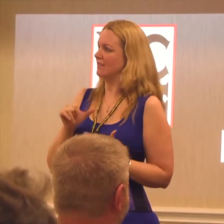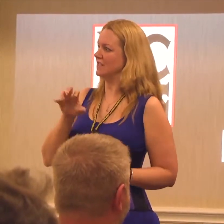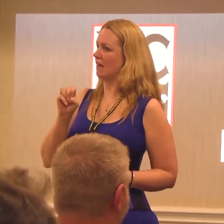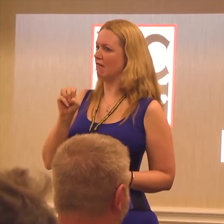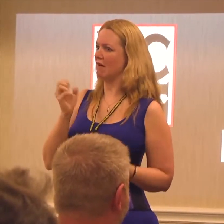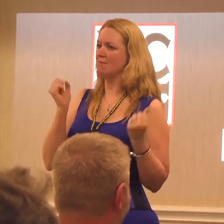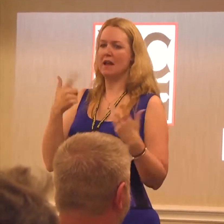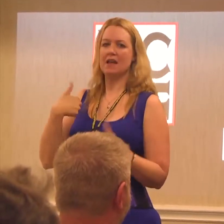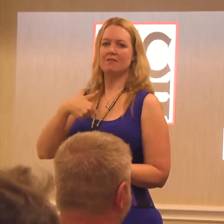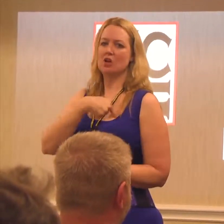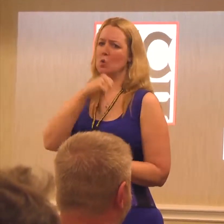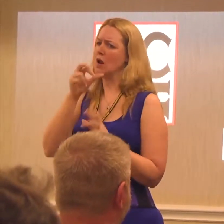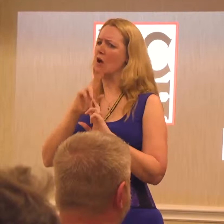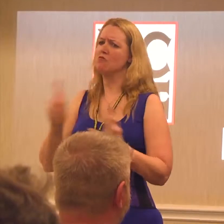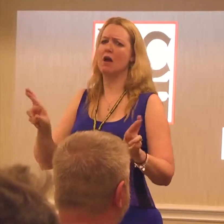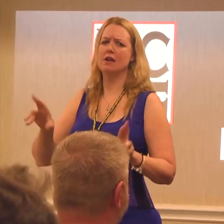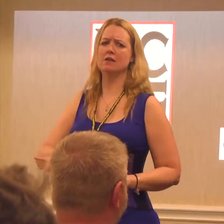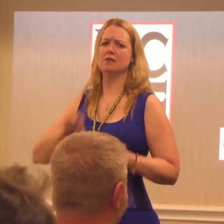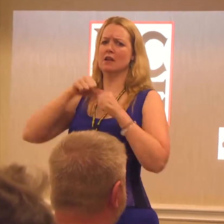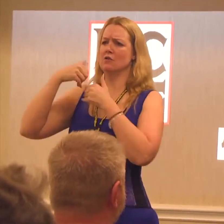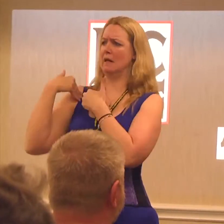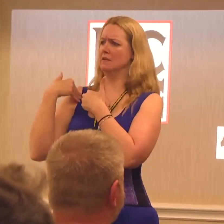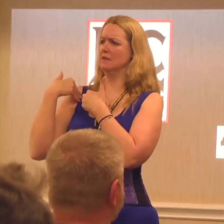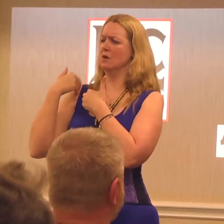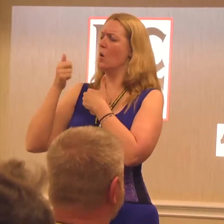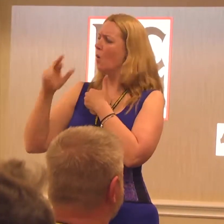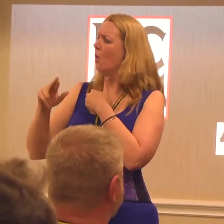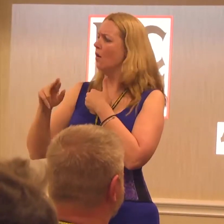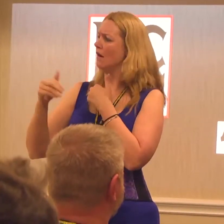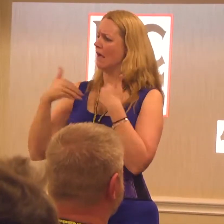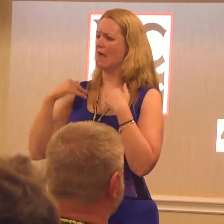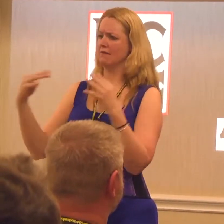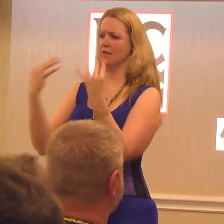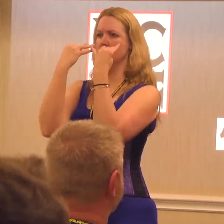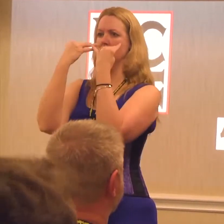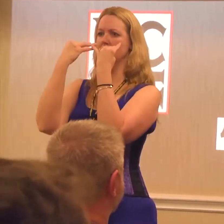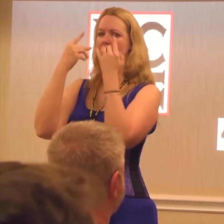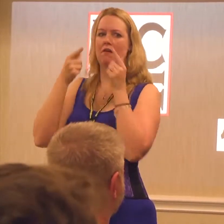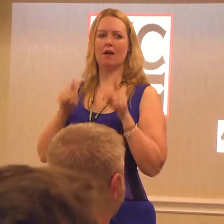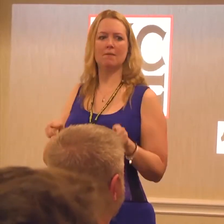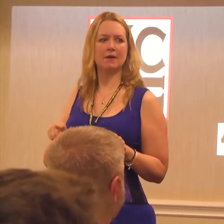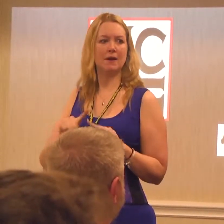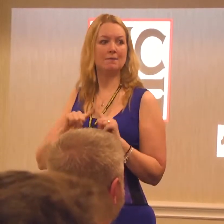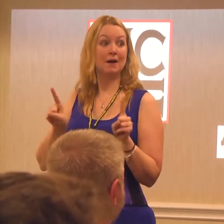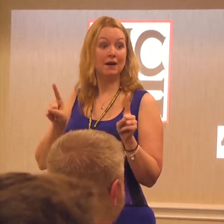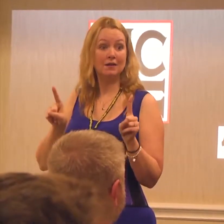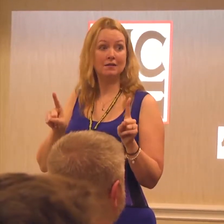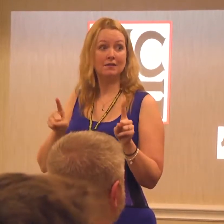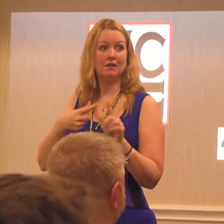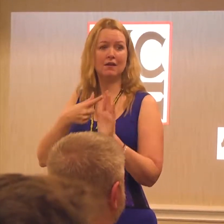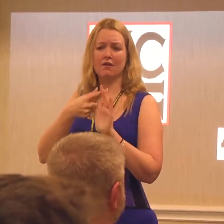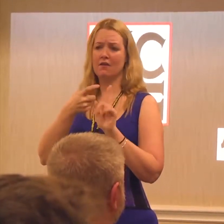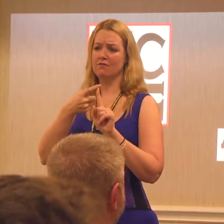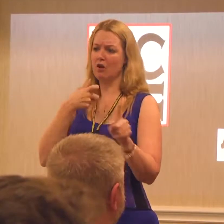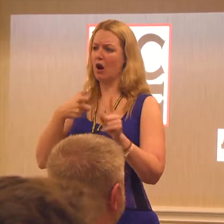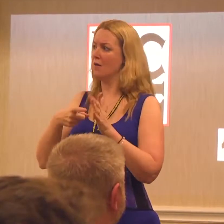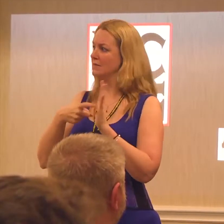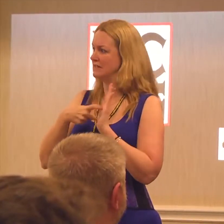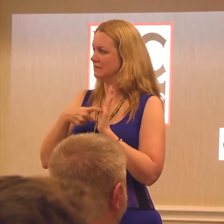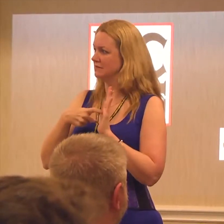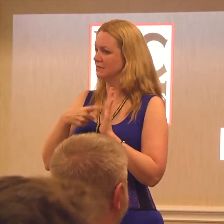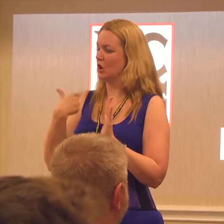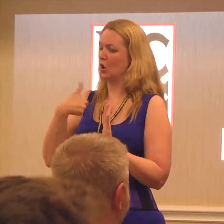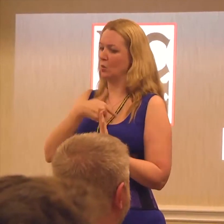Many of us were not ready to take that lead nor step into the spotlight. But again, out of necessity, we